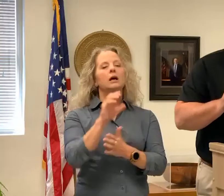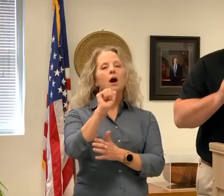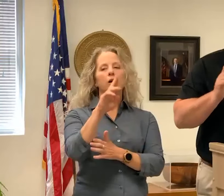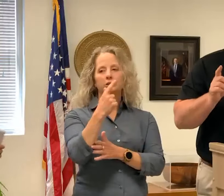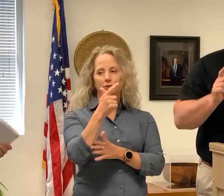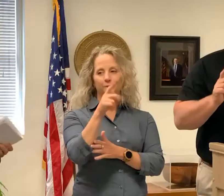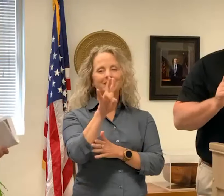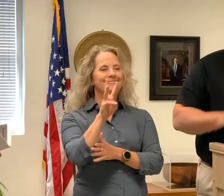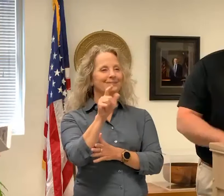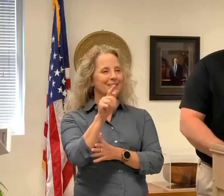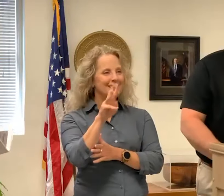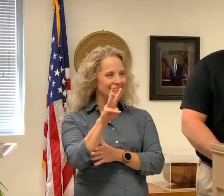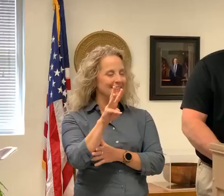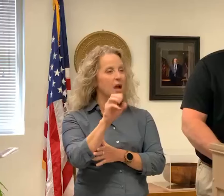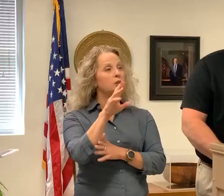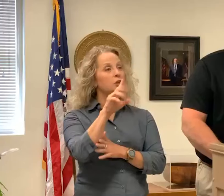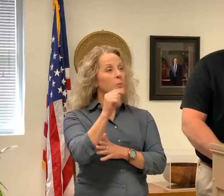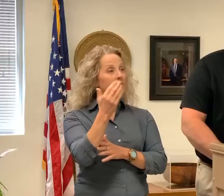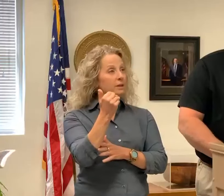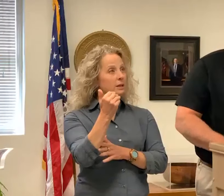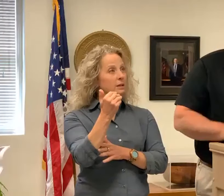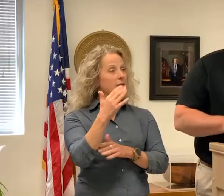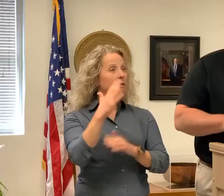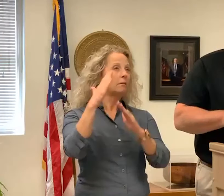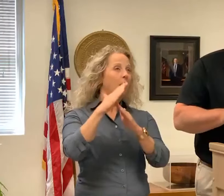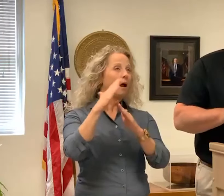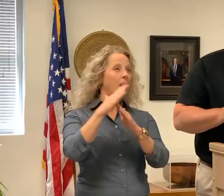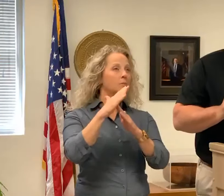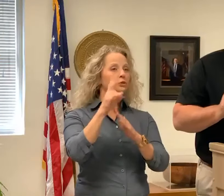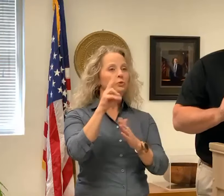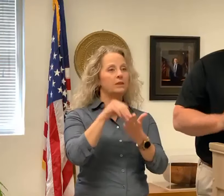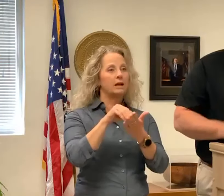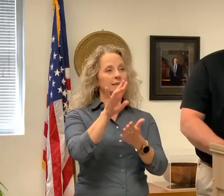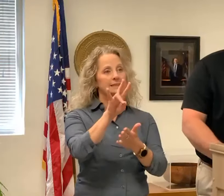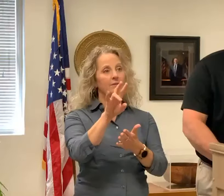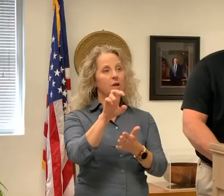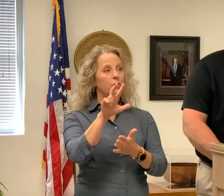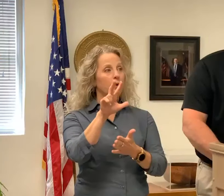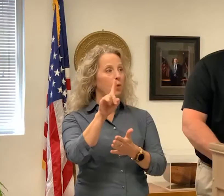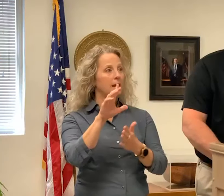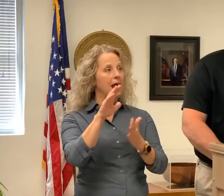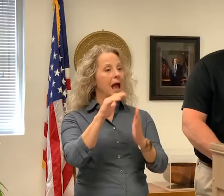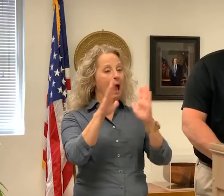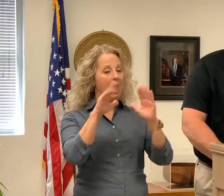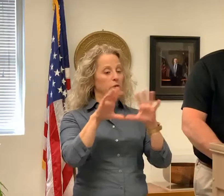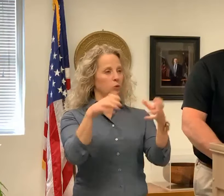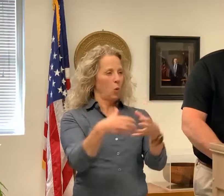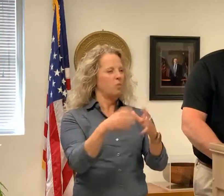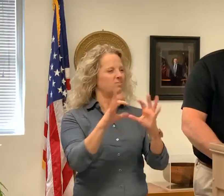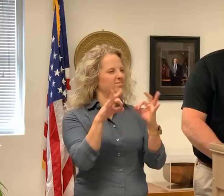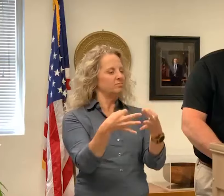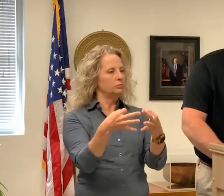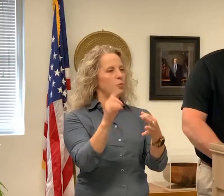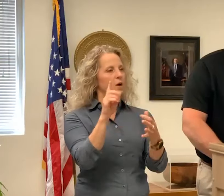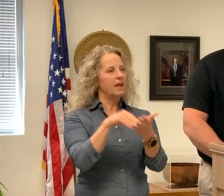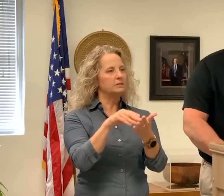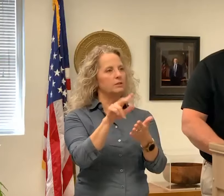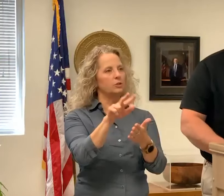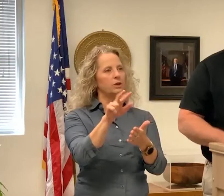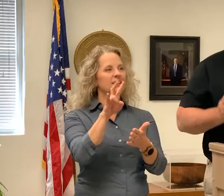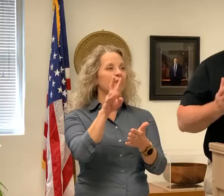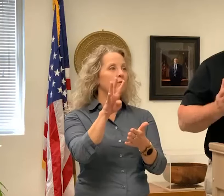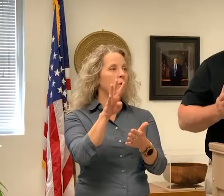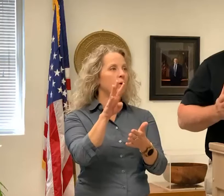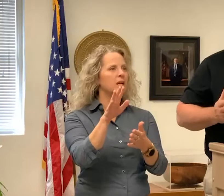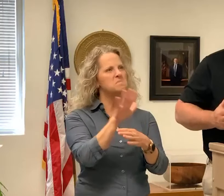August 26th. On October 15th, the height was about 2,731 households. So that's a 1,374